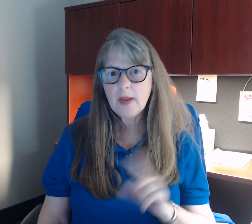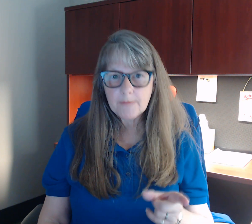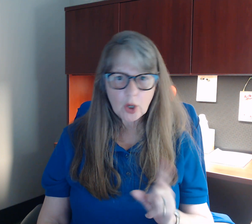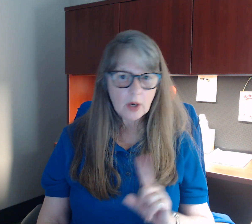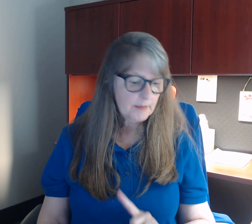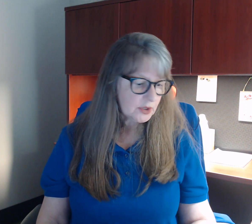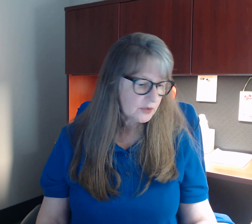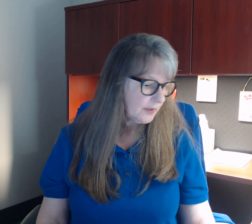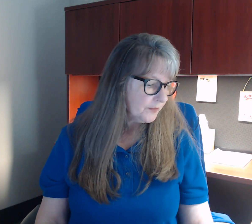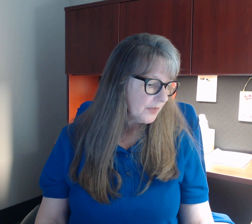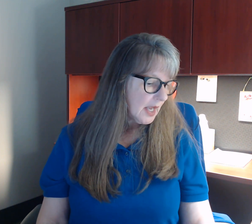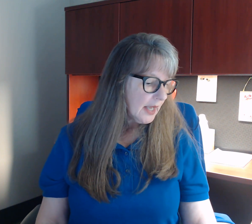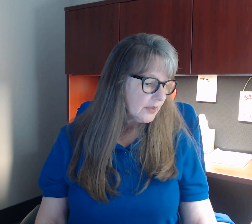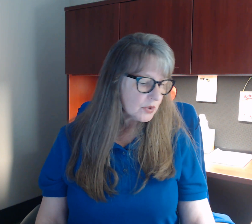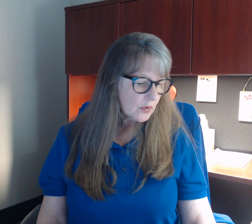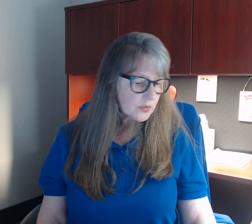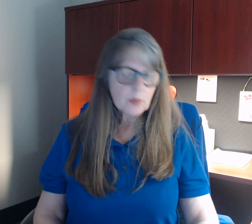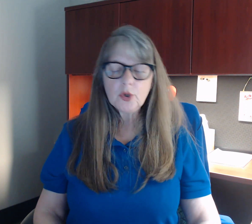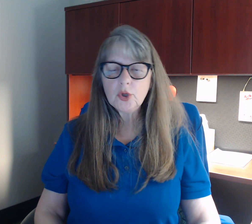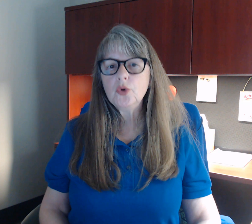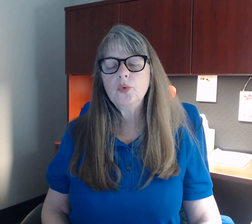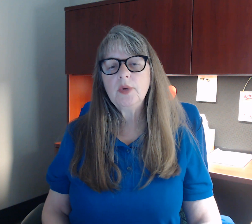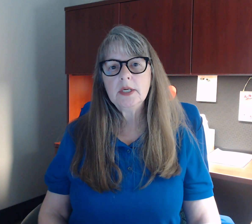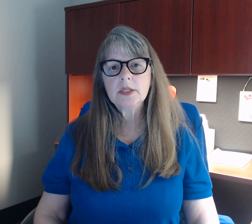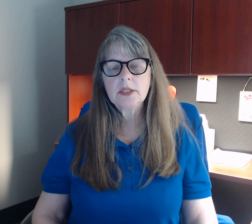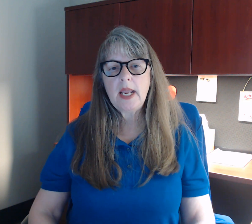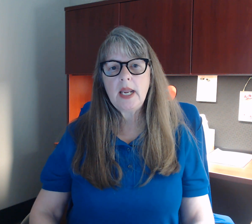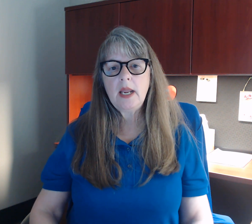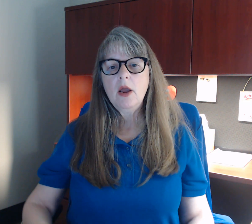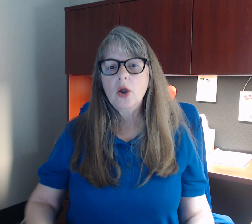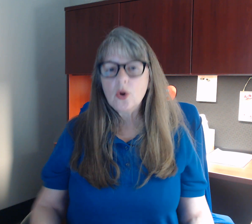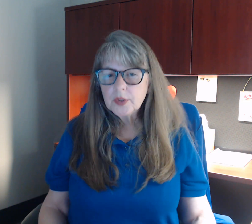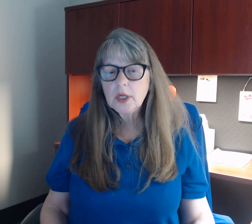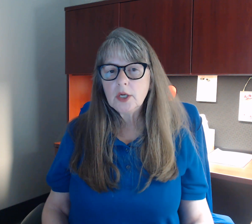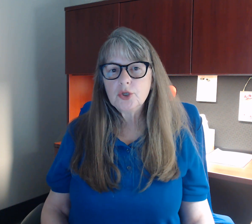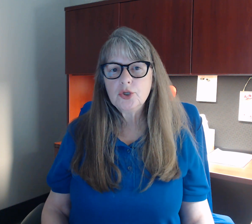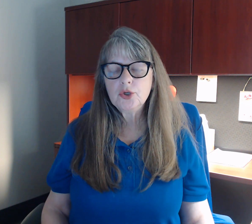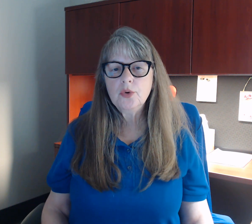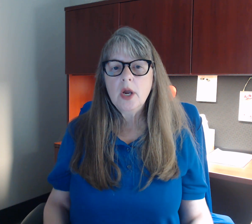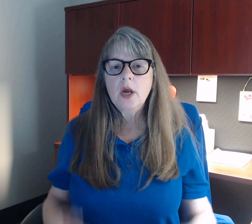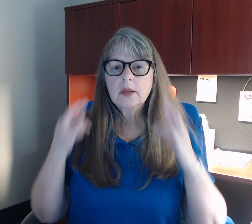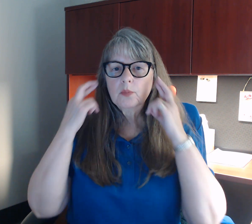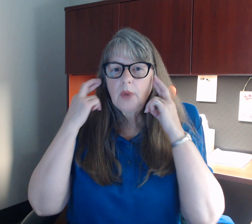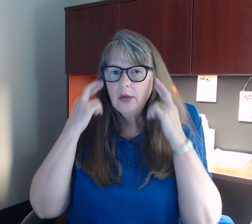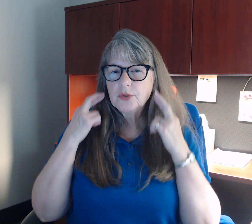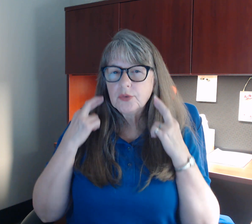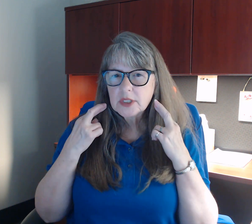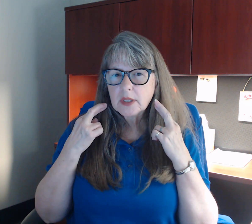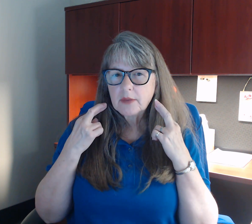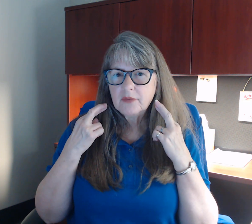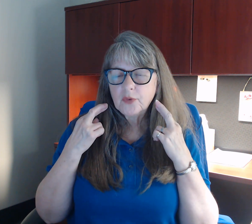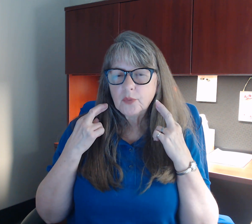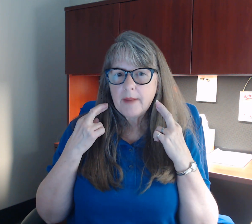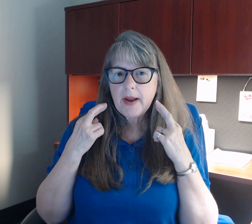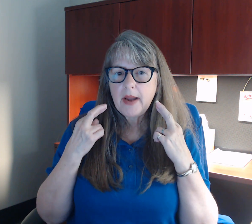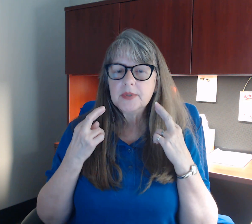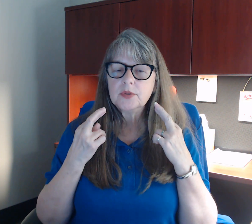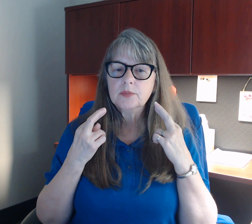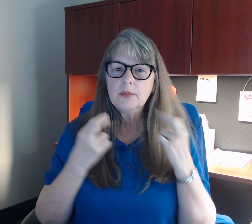bar mitzvah. And so someone who is an Orthodox Jew, I'll do this like for rabbi, but sometimes it's